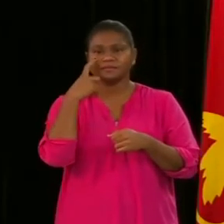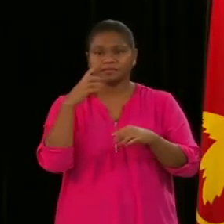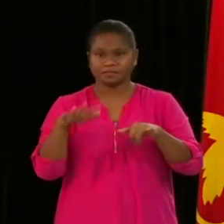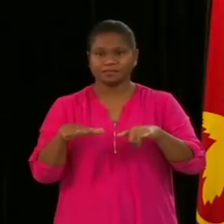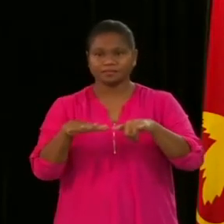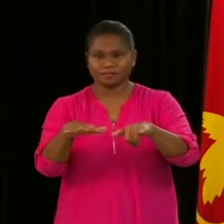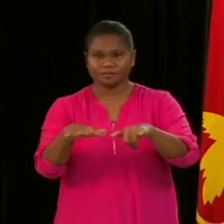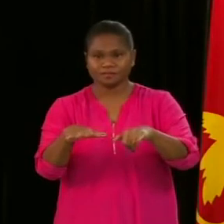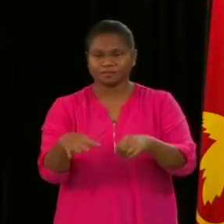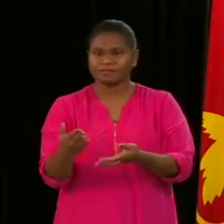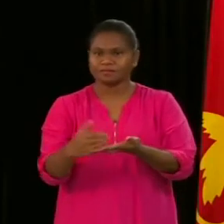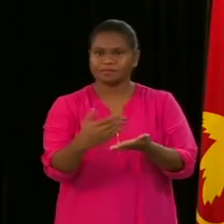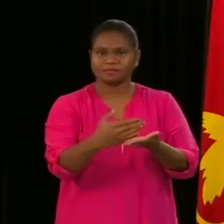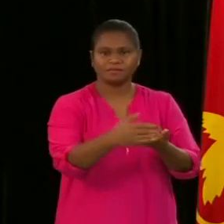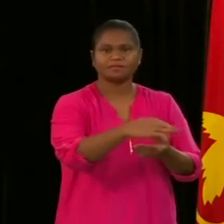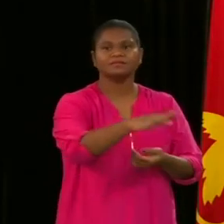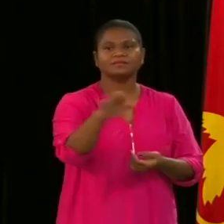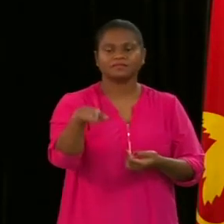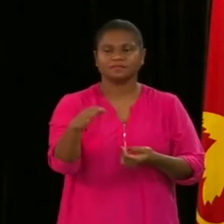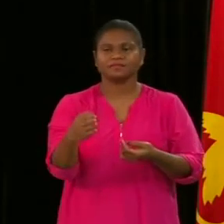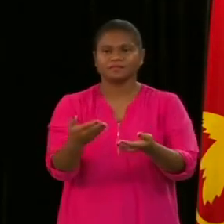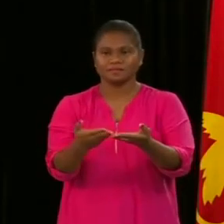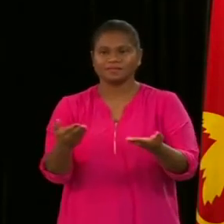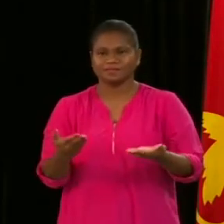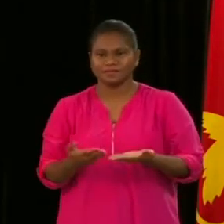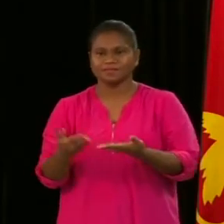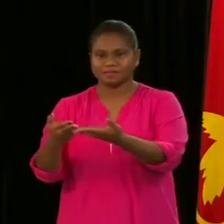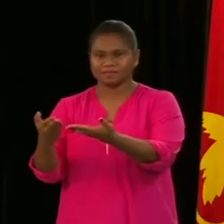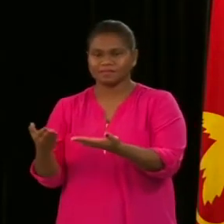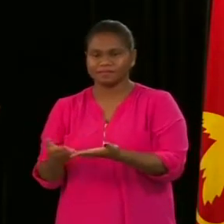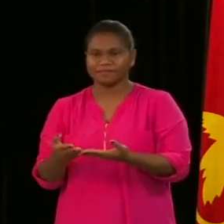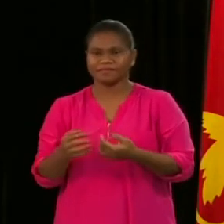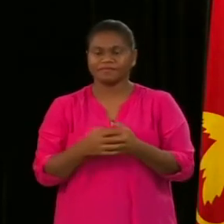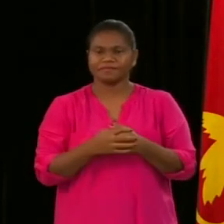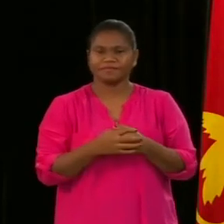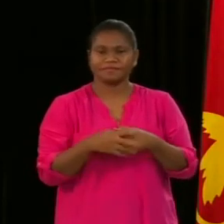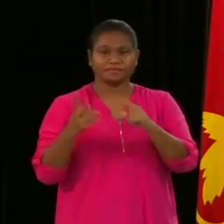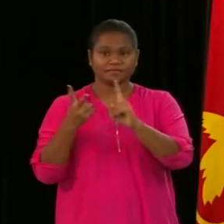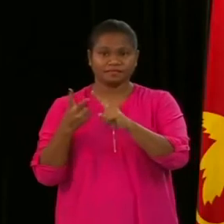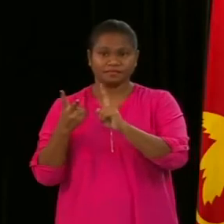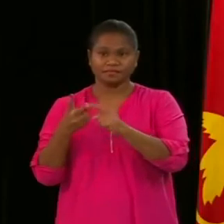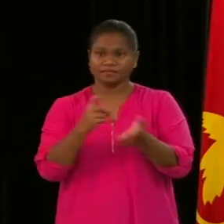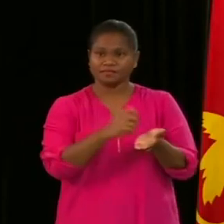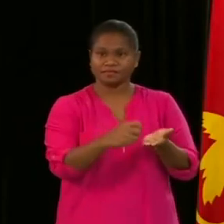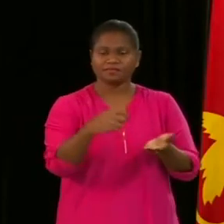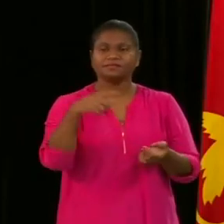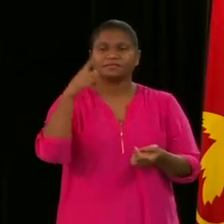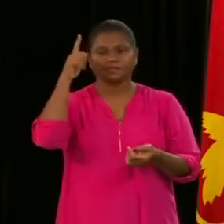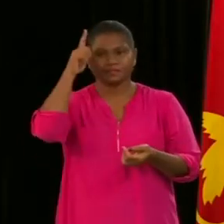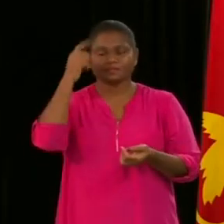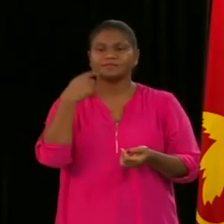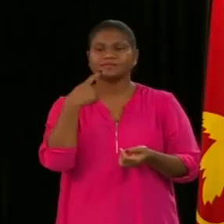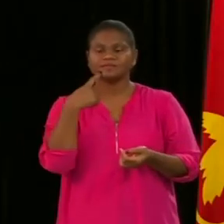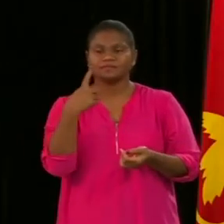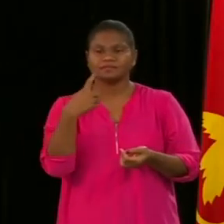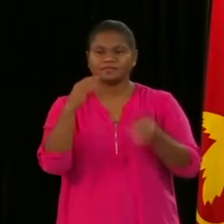people to separate them and make sure they go out to the provinces. And as the Deputy Secretary did say, that we will be